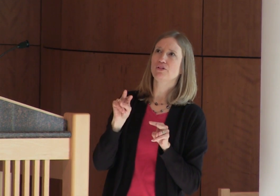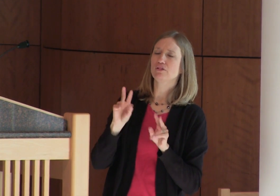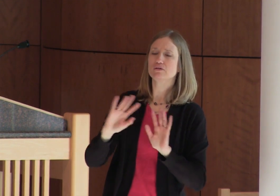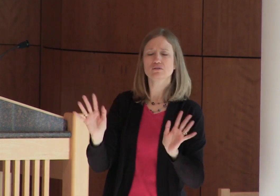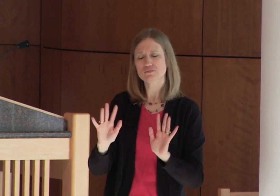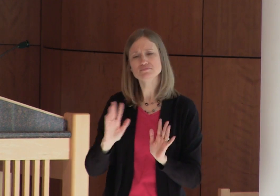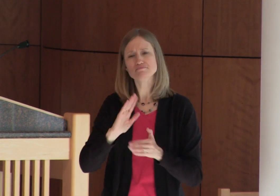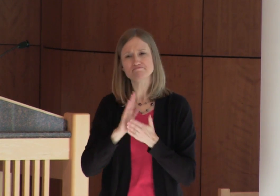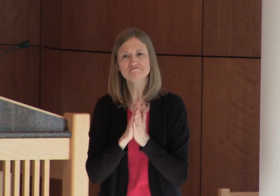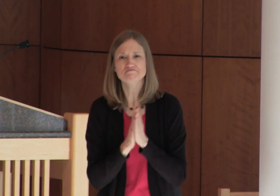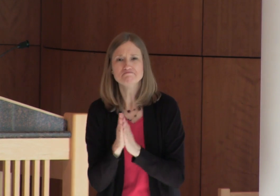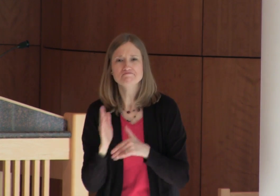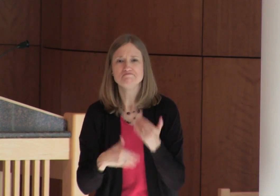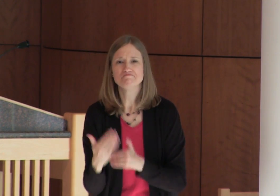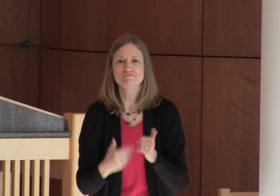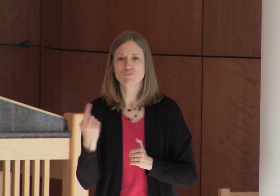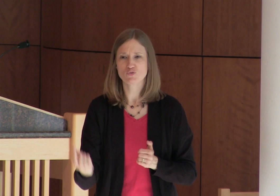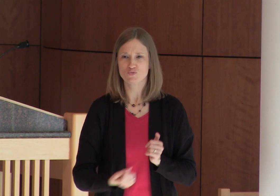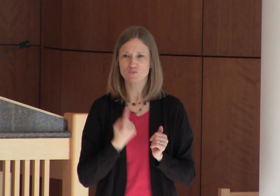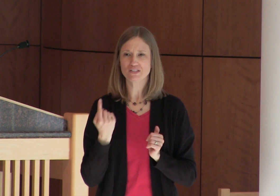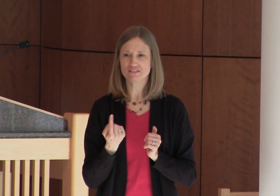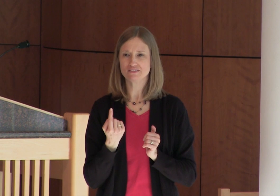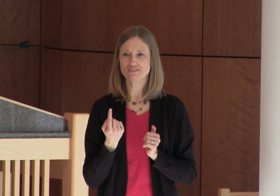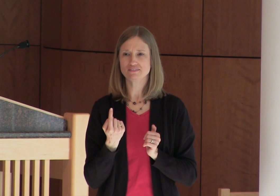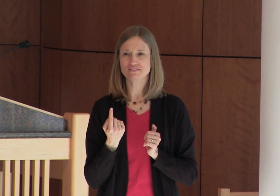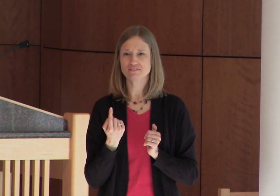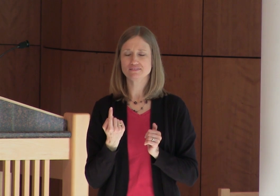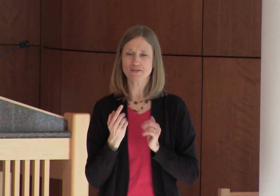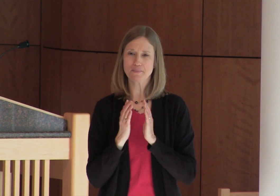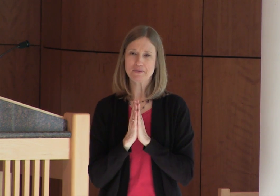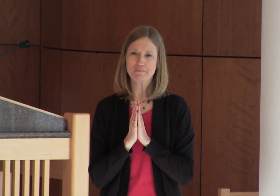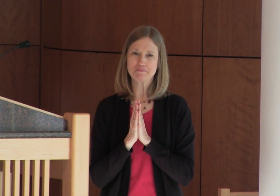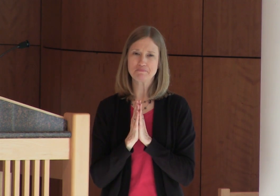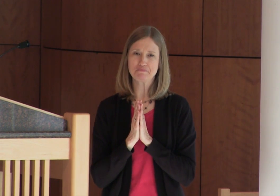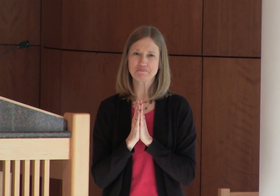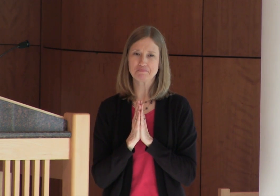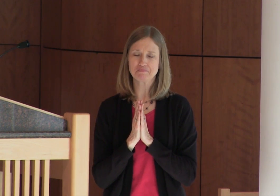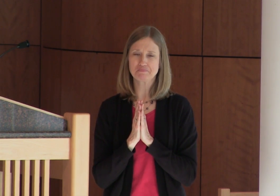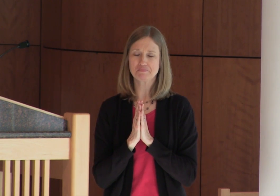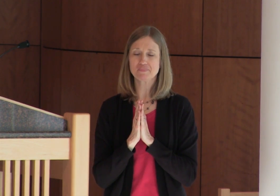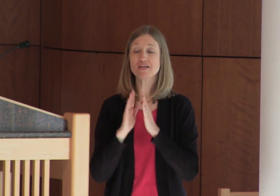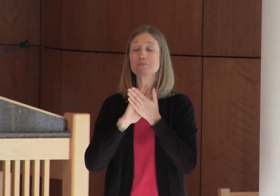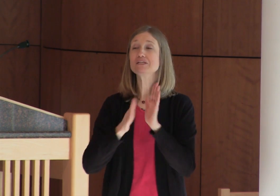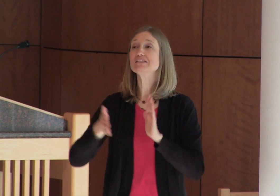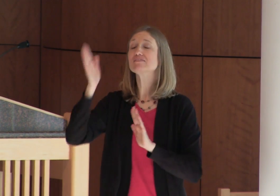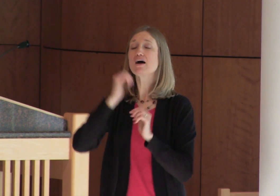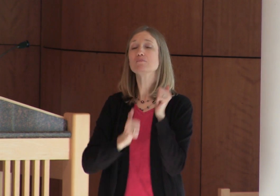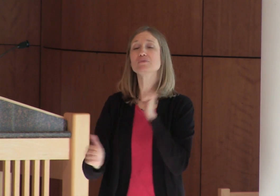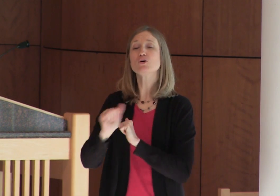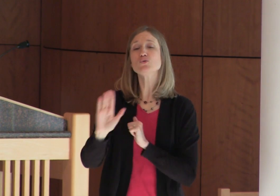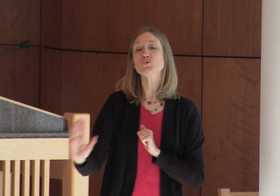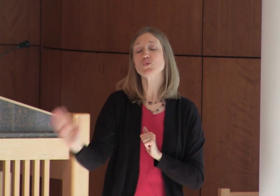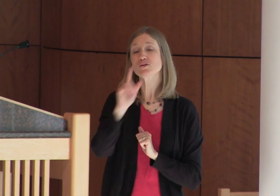very eyes. Amen. Now may the peace of God, which passes all our understanding, keep